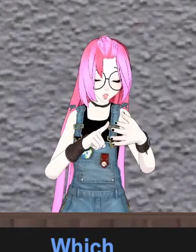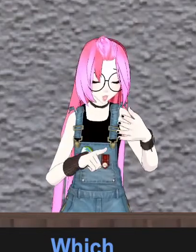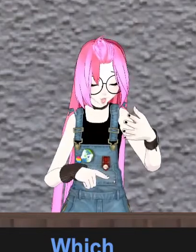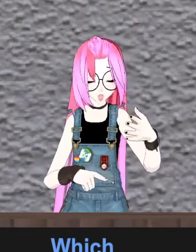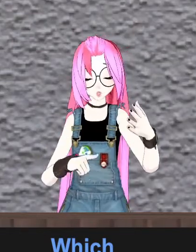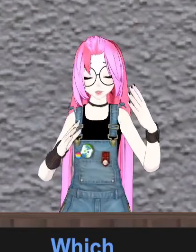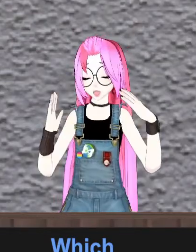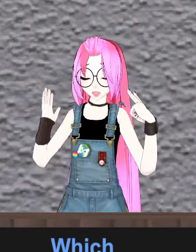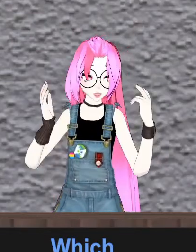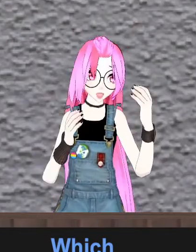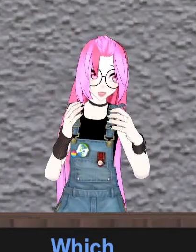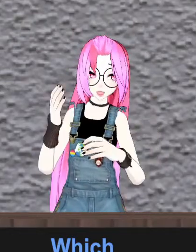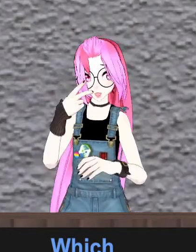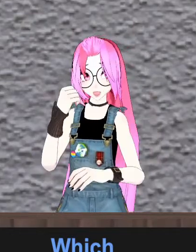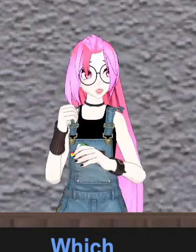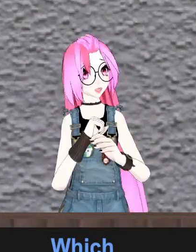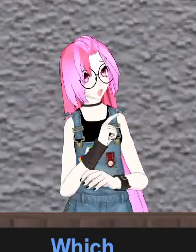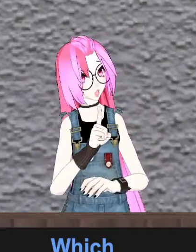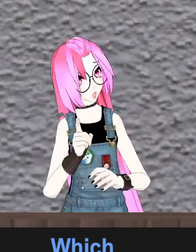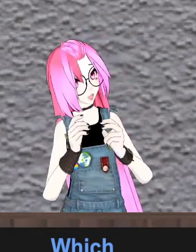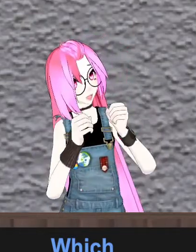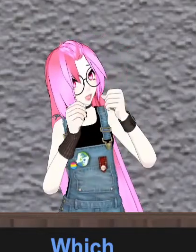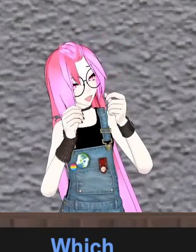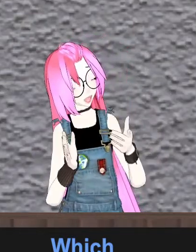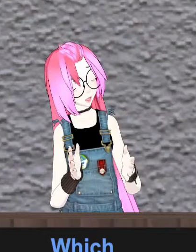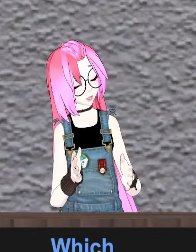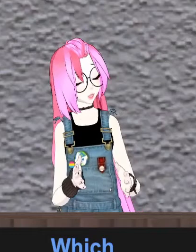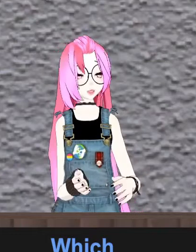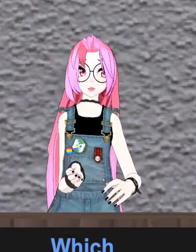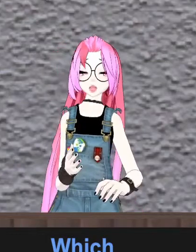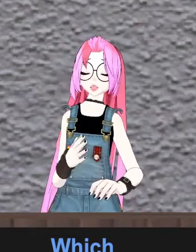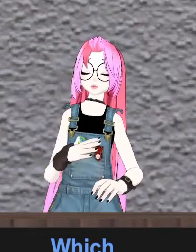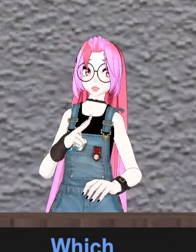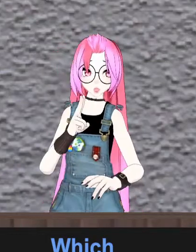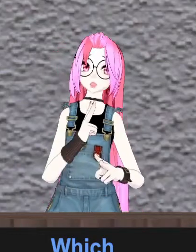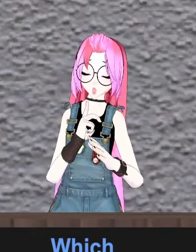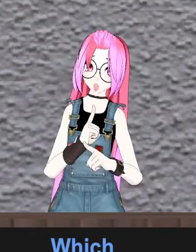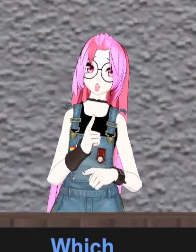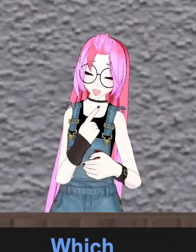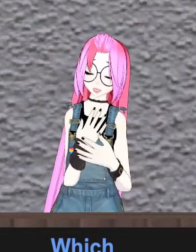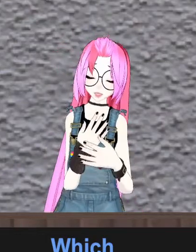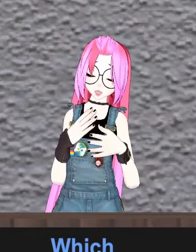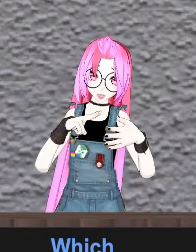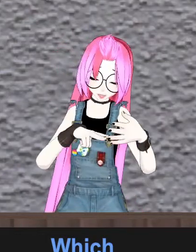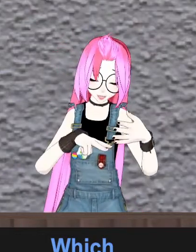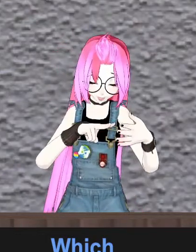researching, and hearing all about it, because especially if you want to become an interpreter, it's really good to look into